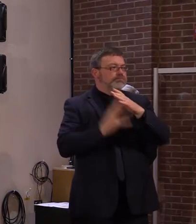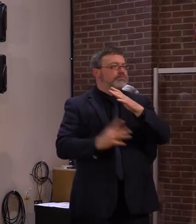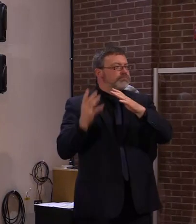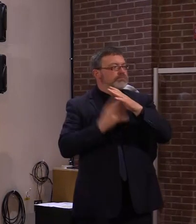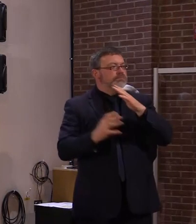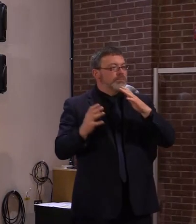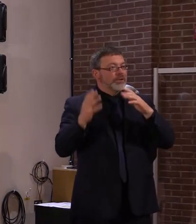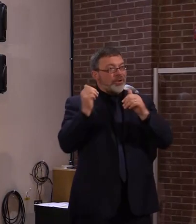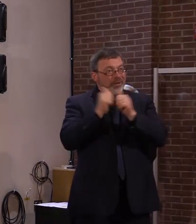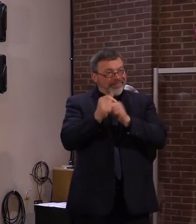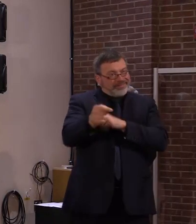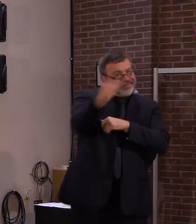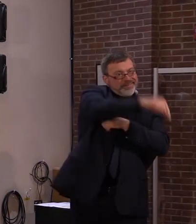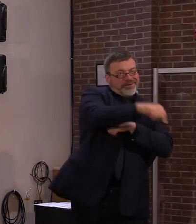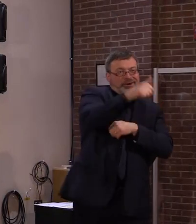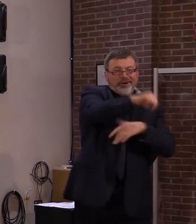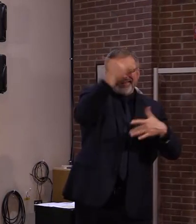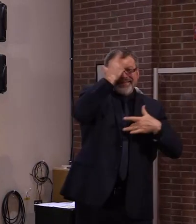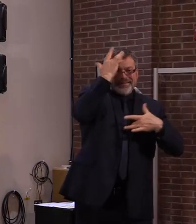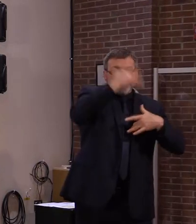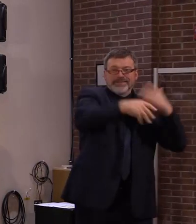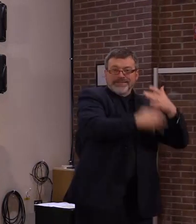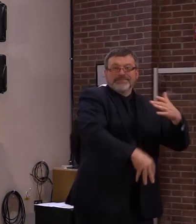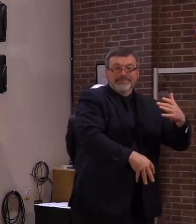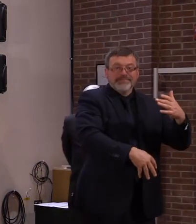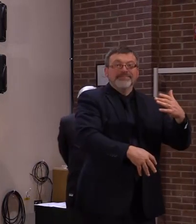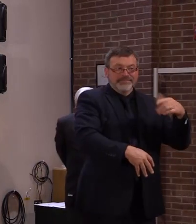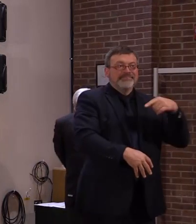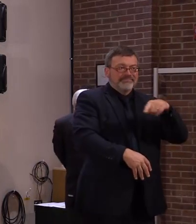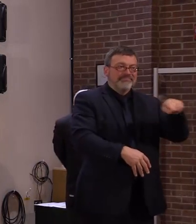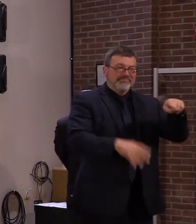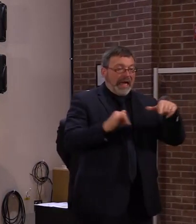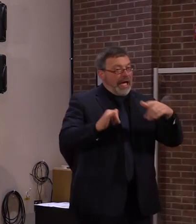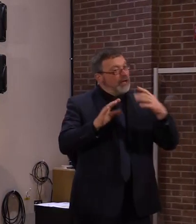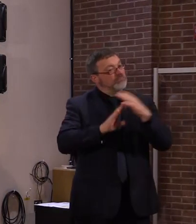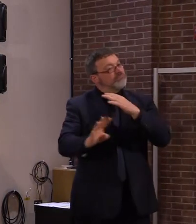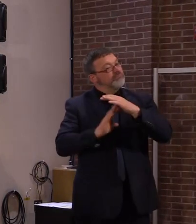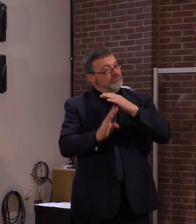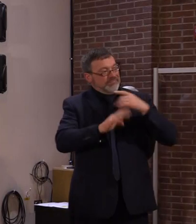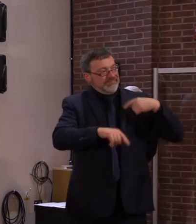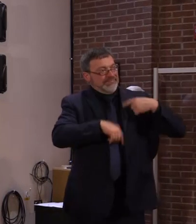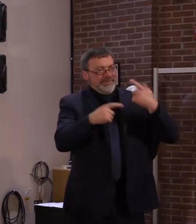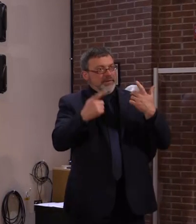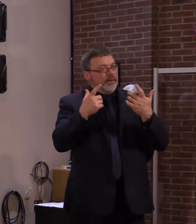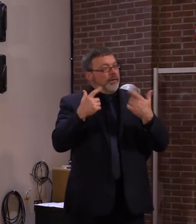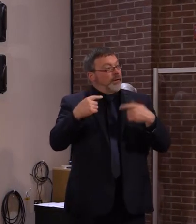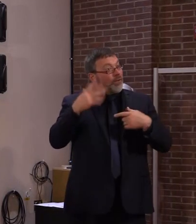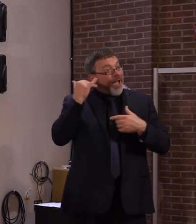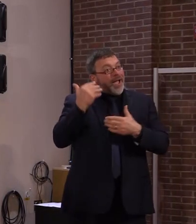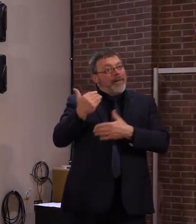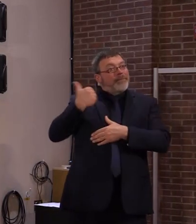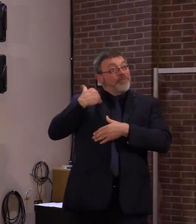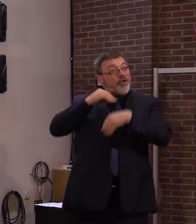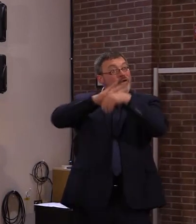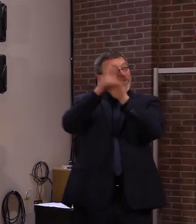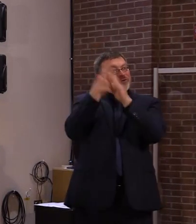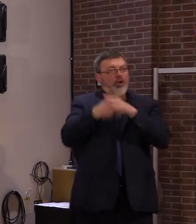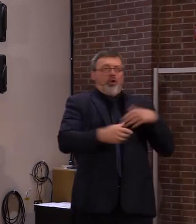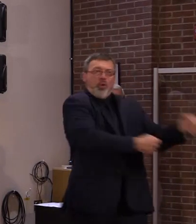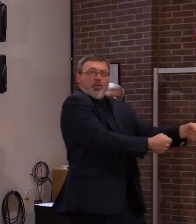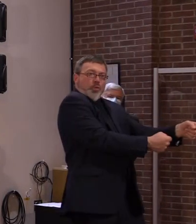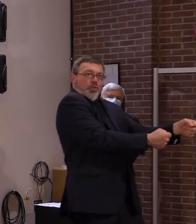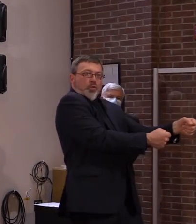heart disease and lung disease, due to care that was put off or delayed during the early days of the